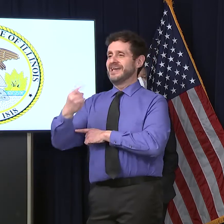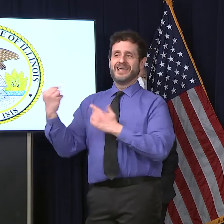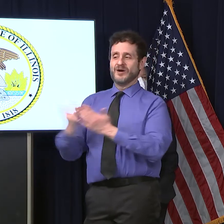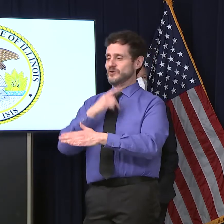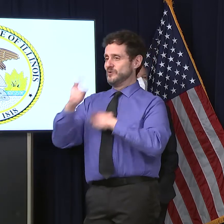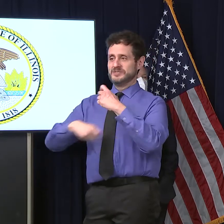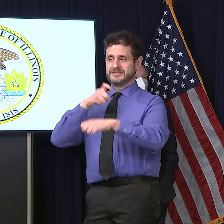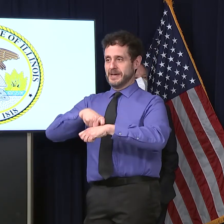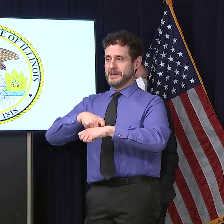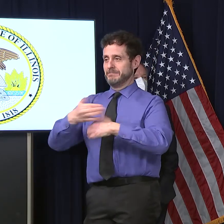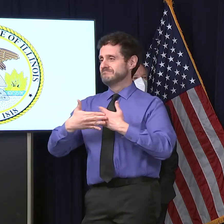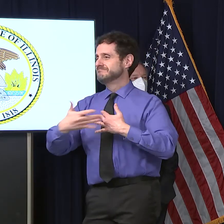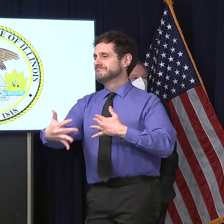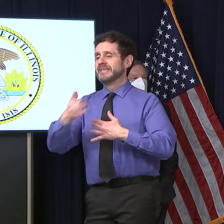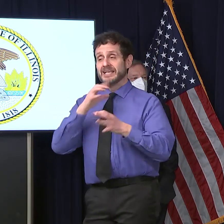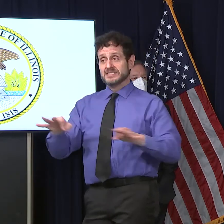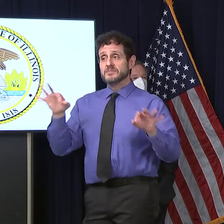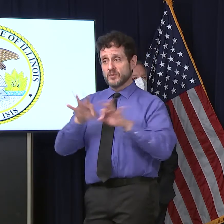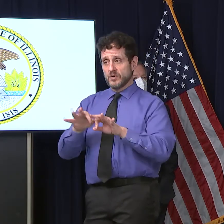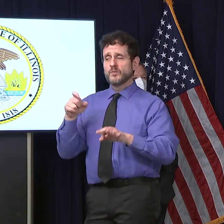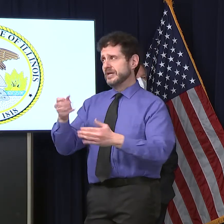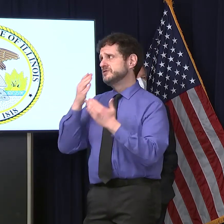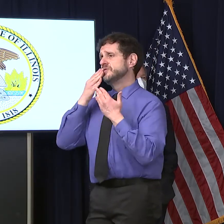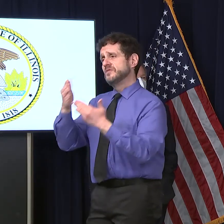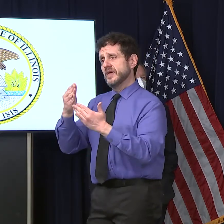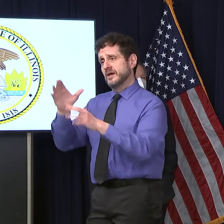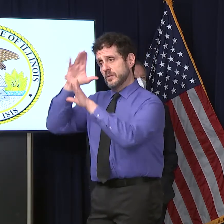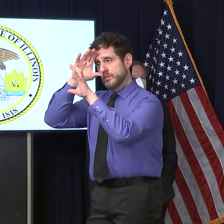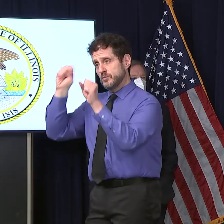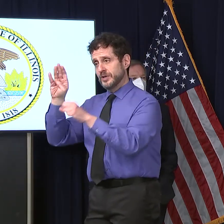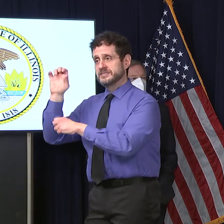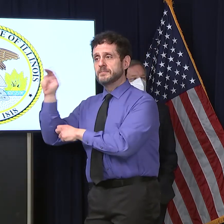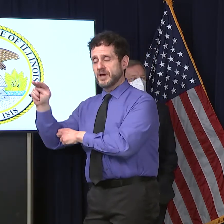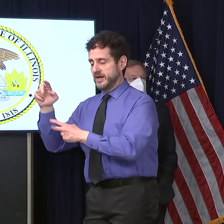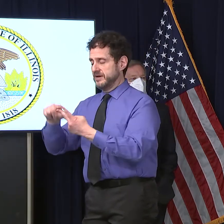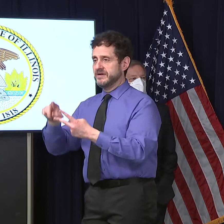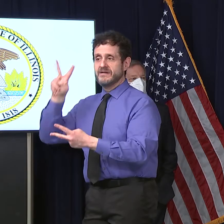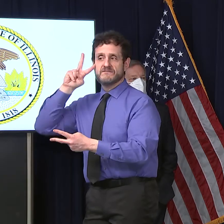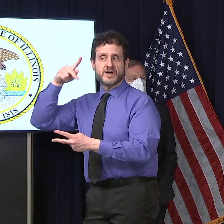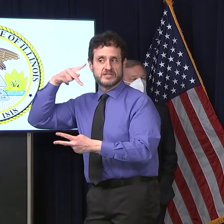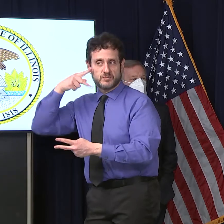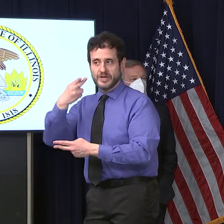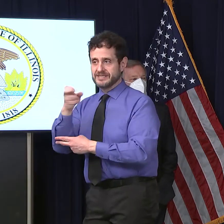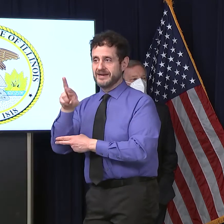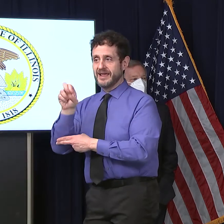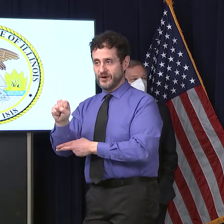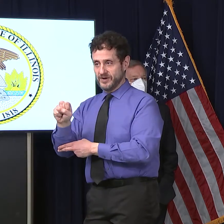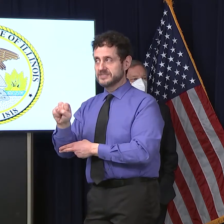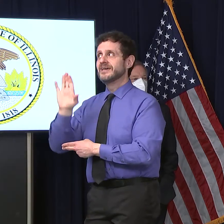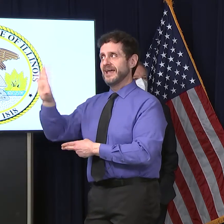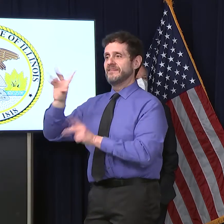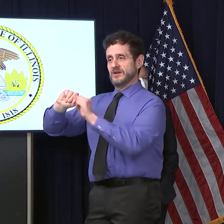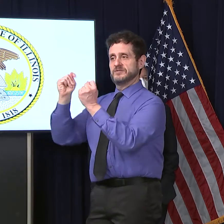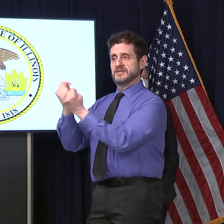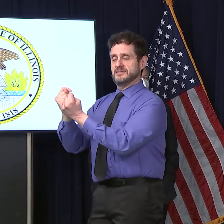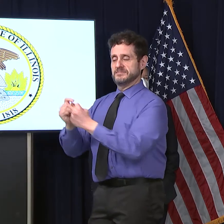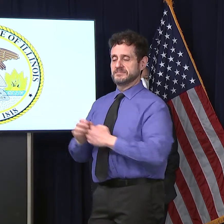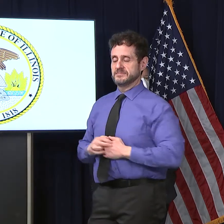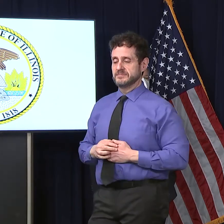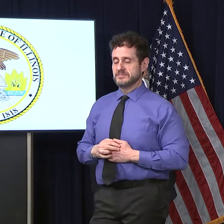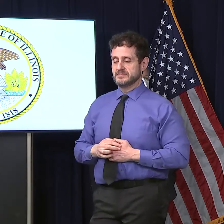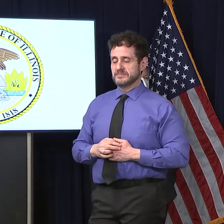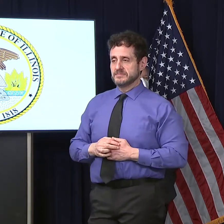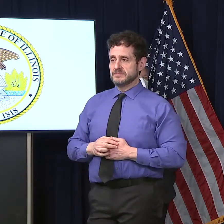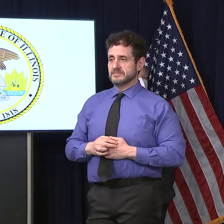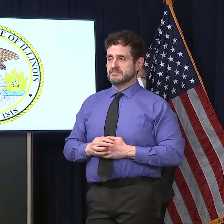and we have to give thanks where thanks is due, which is to President Biden, Vice President Harris, and their teams. In closing,